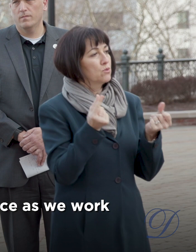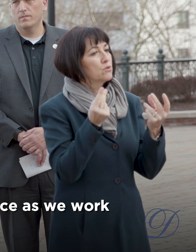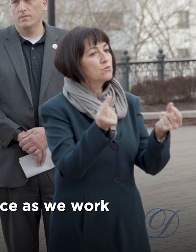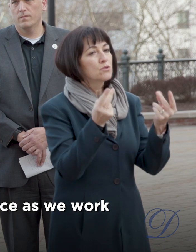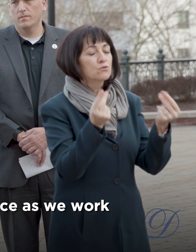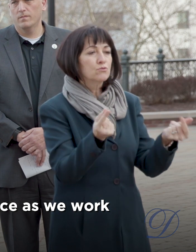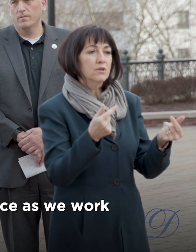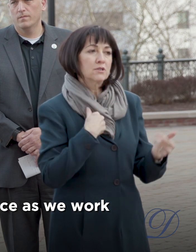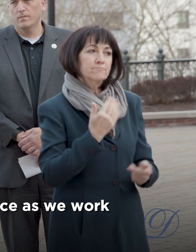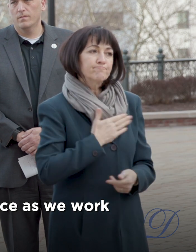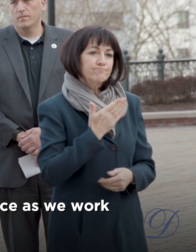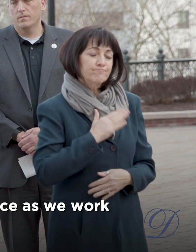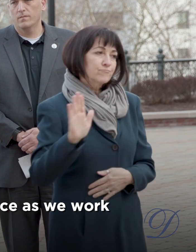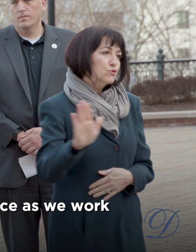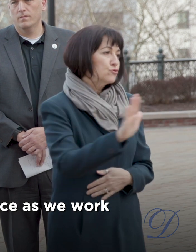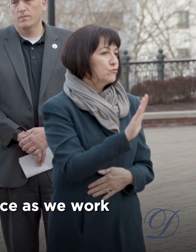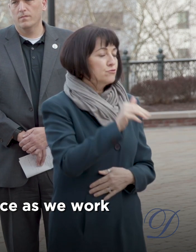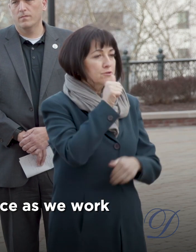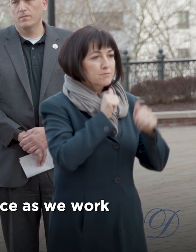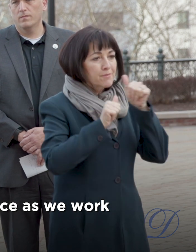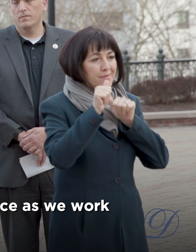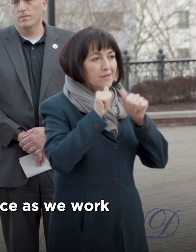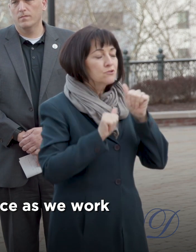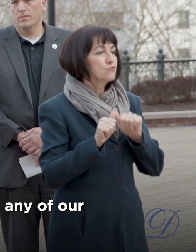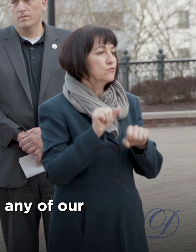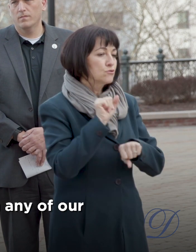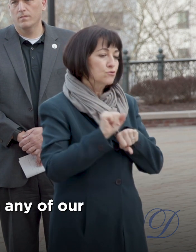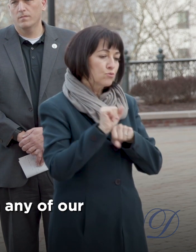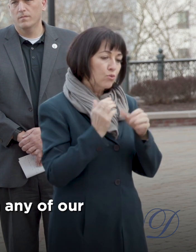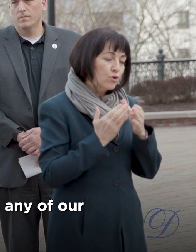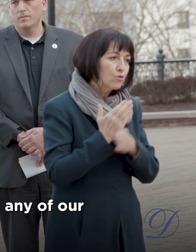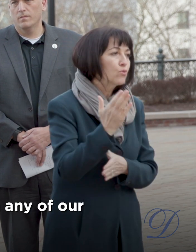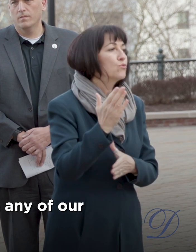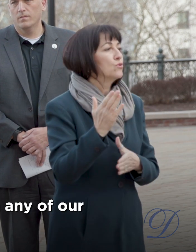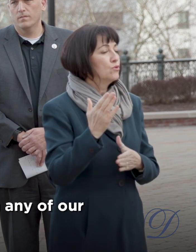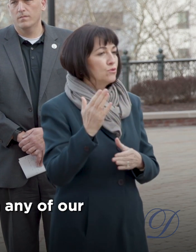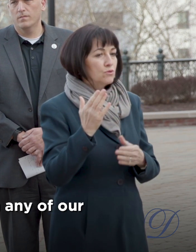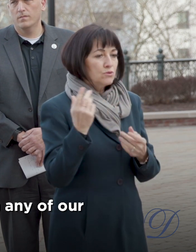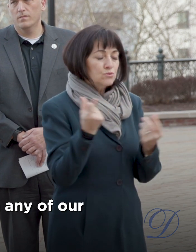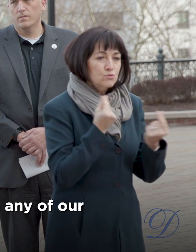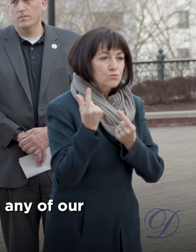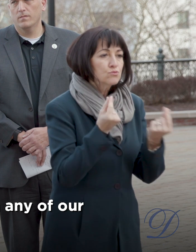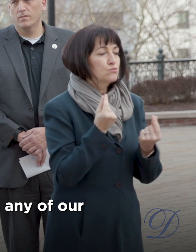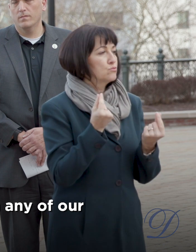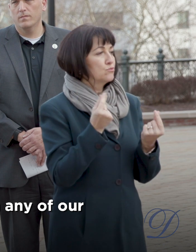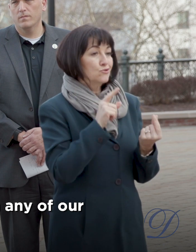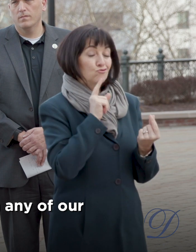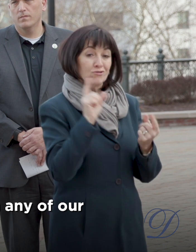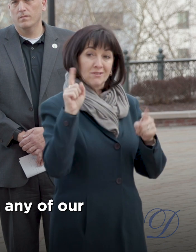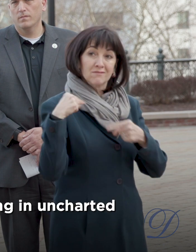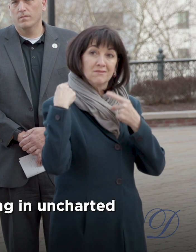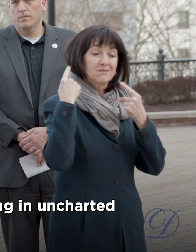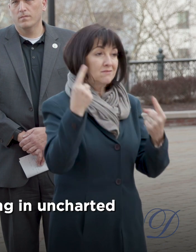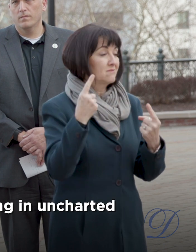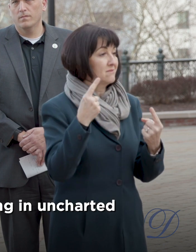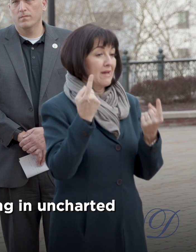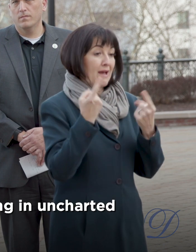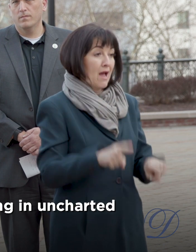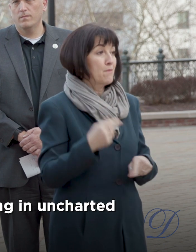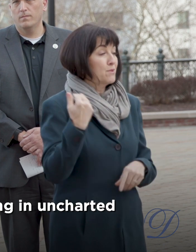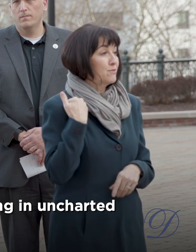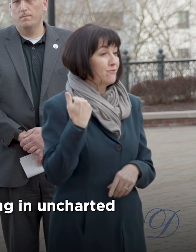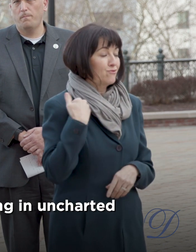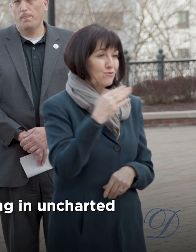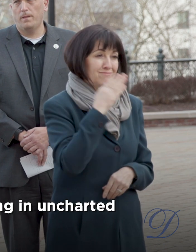everyone's patience as we work through a situation that's really unprecedented in any of our lifetimes. We are